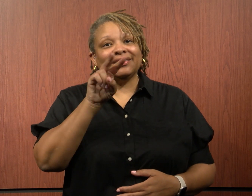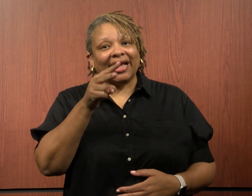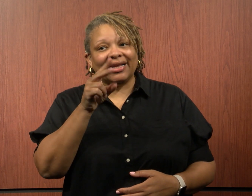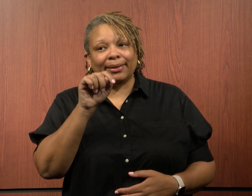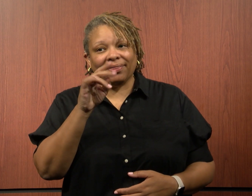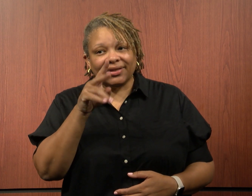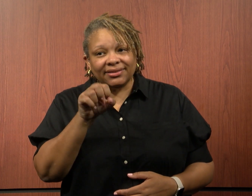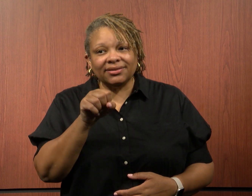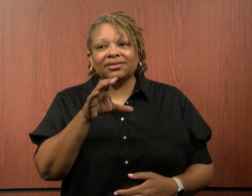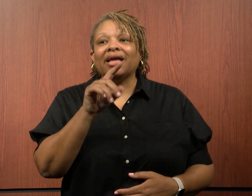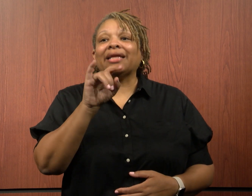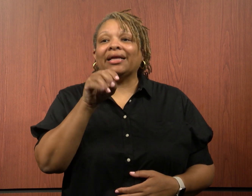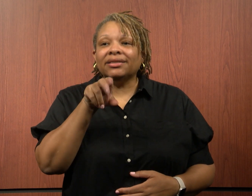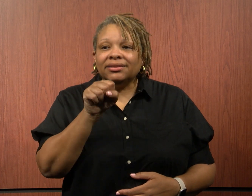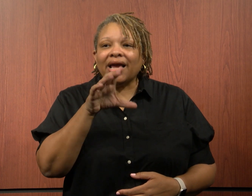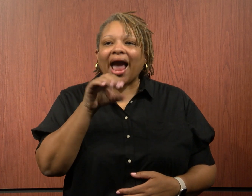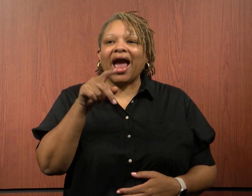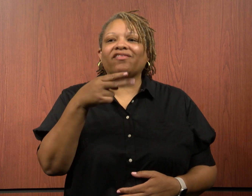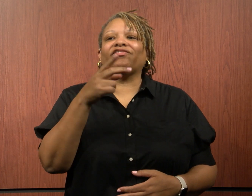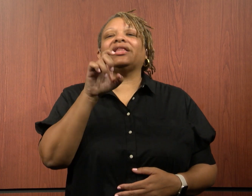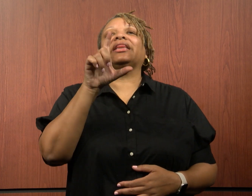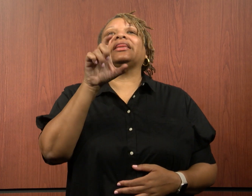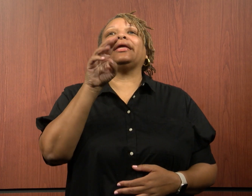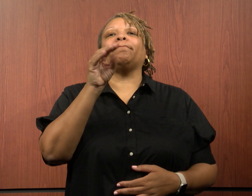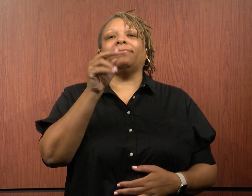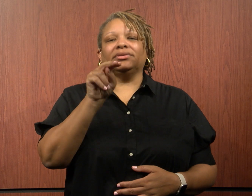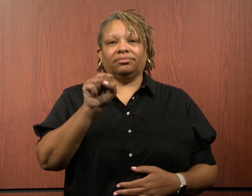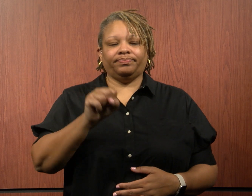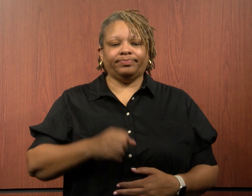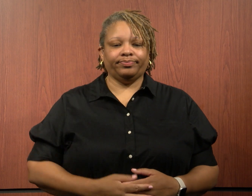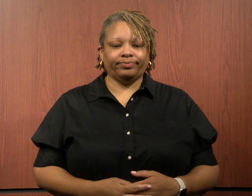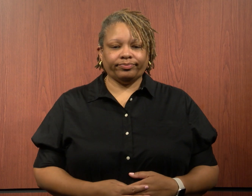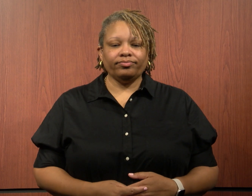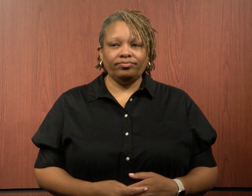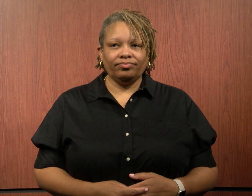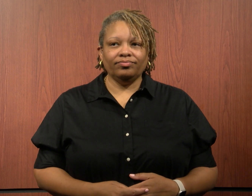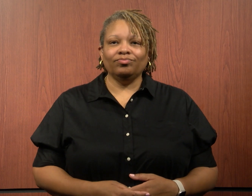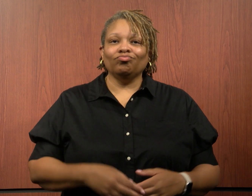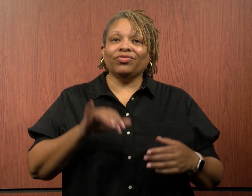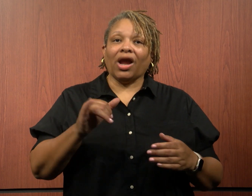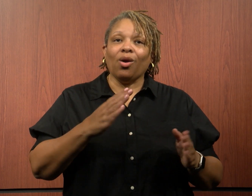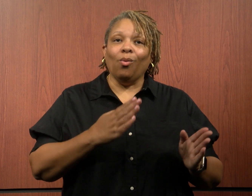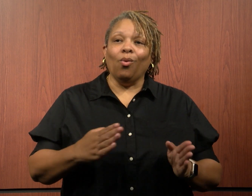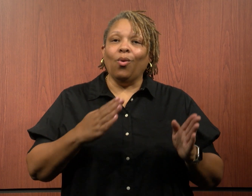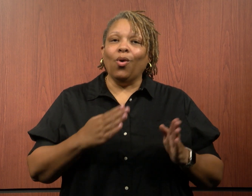they're organized then by the letters to the churches first, the longest to the shortest, and then the letters to